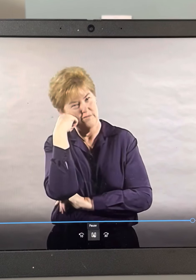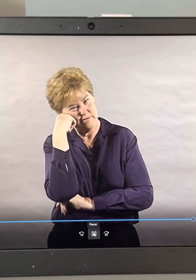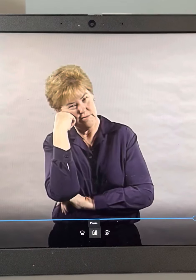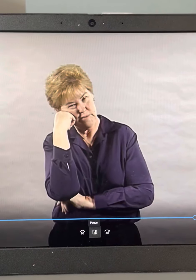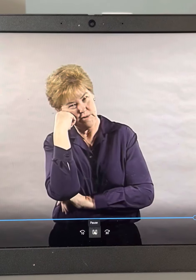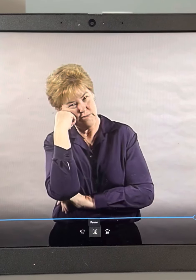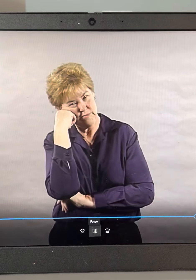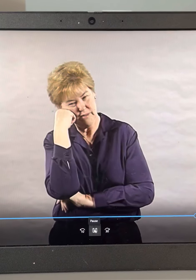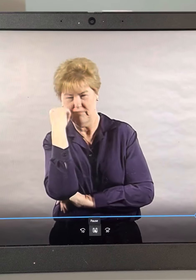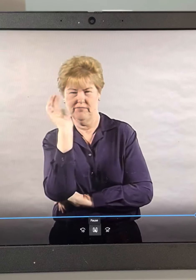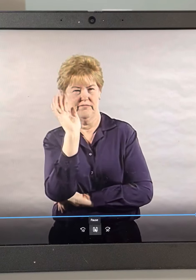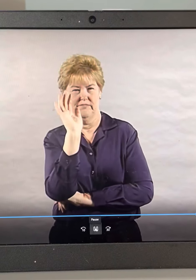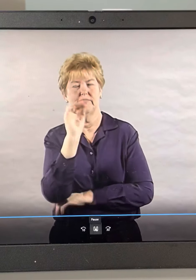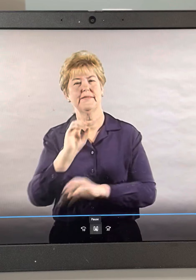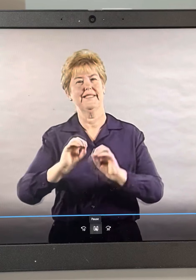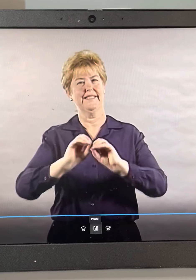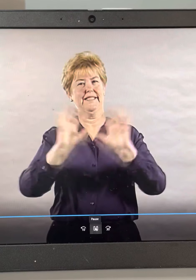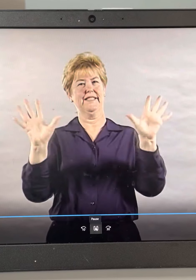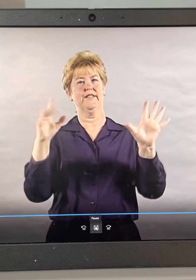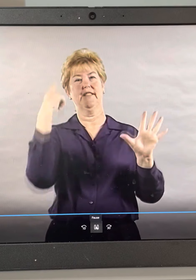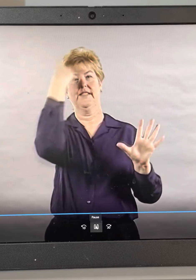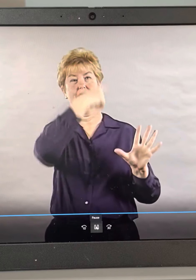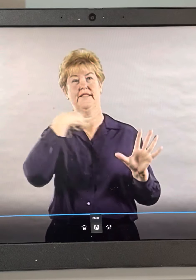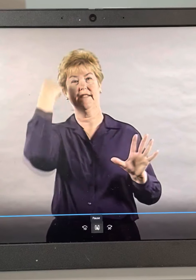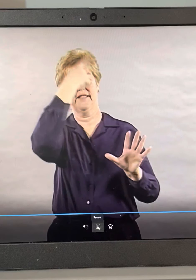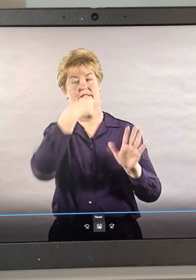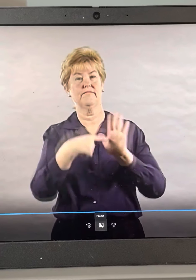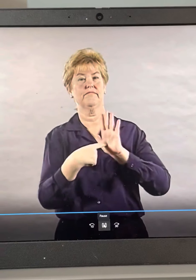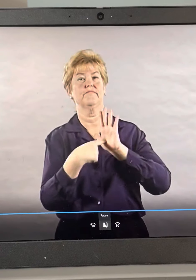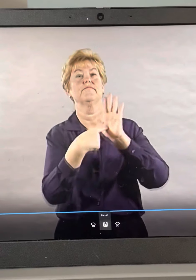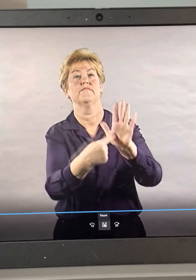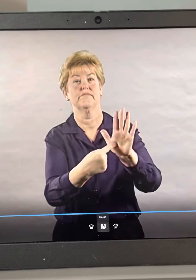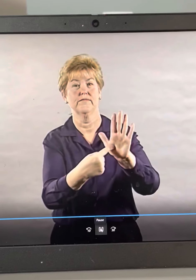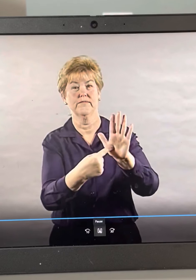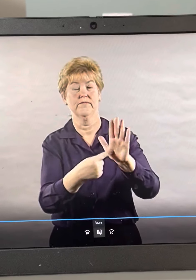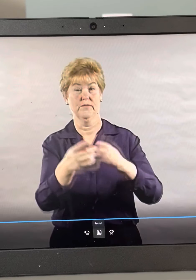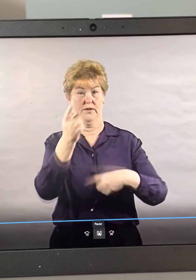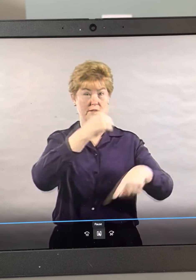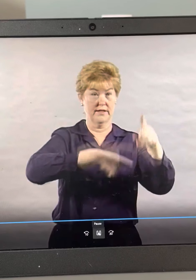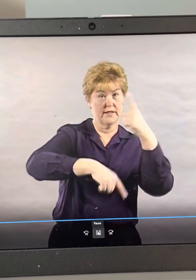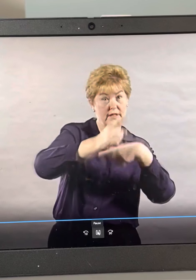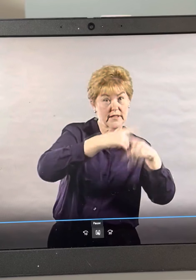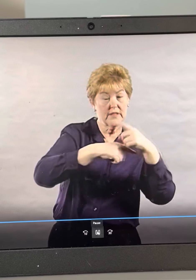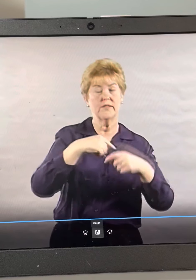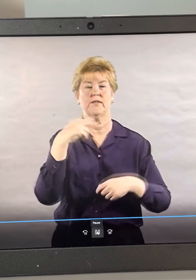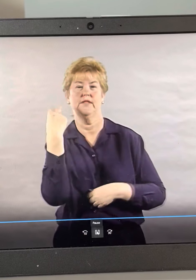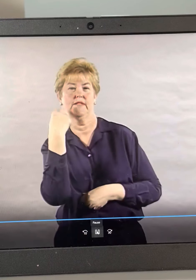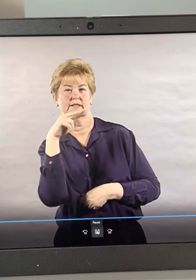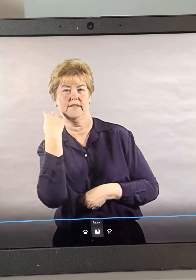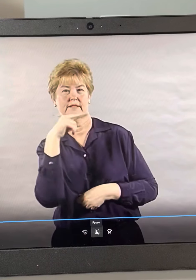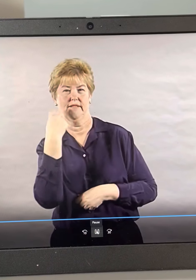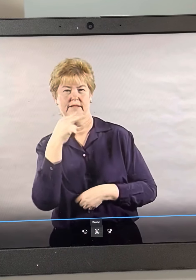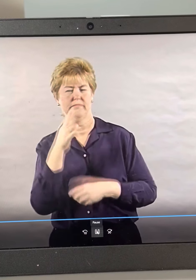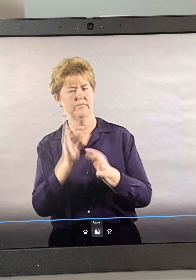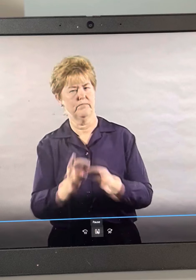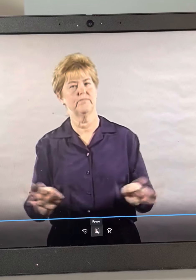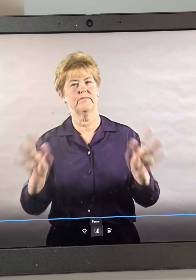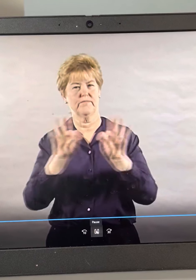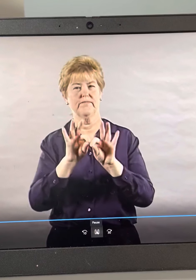It's also important for hearing people to realize where their hands are when they're talking. It's important